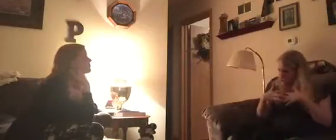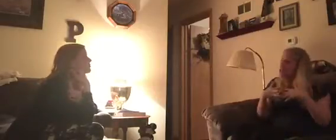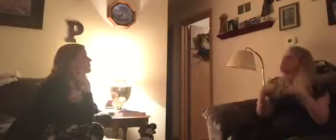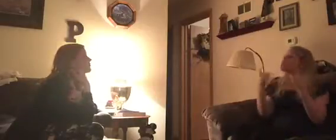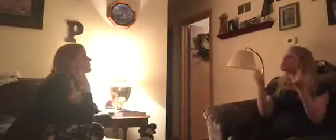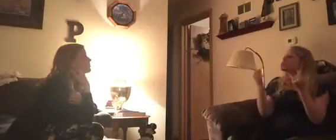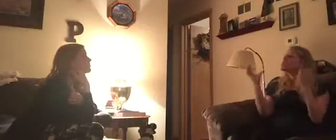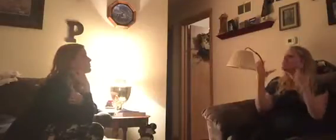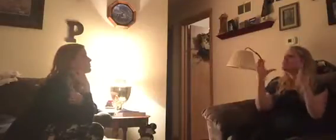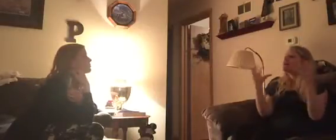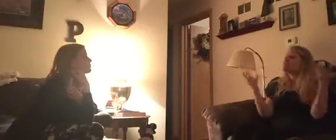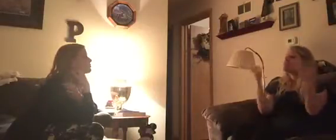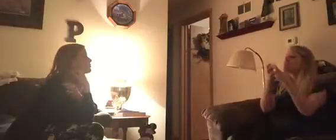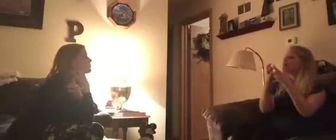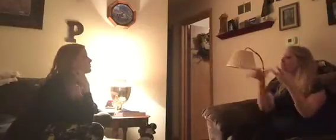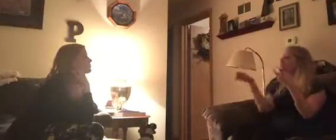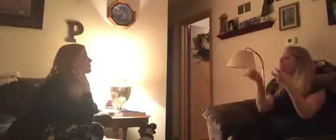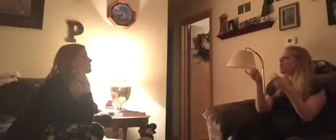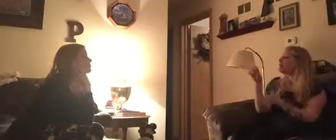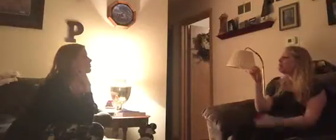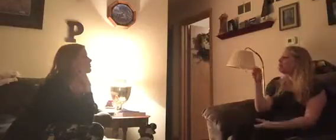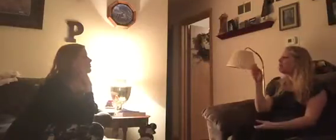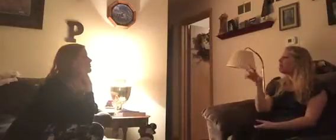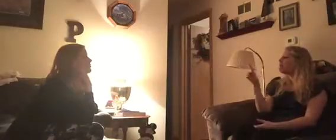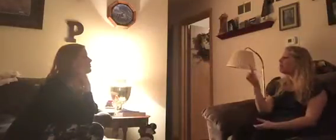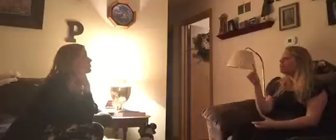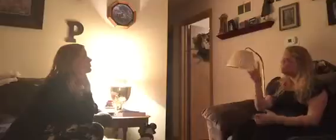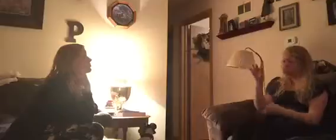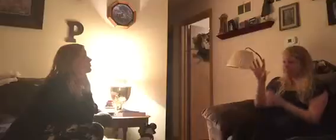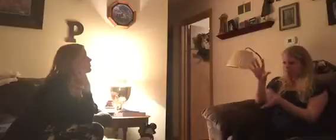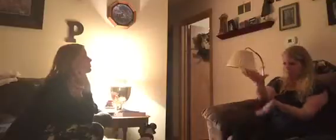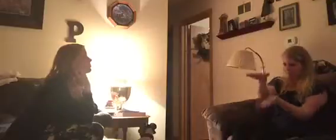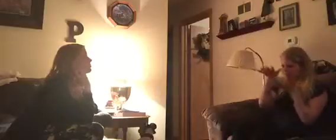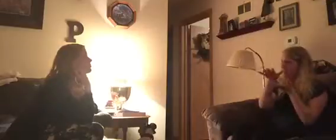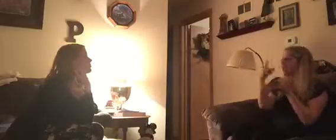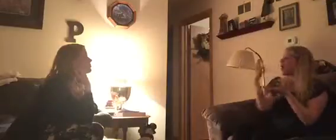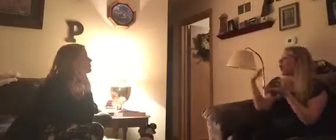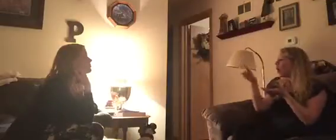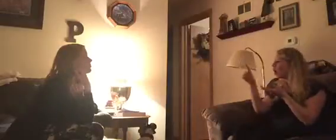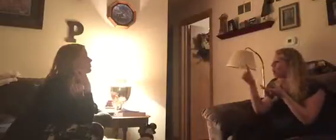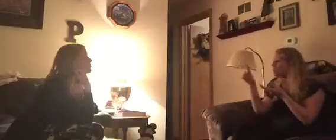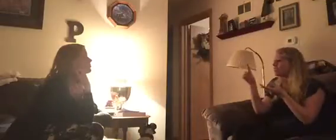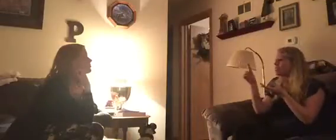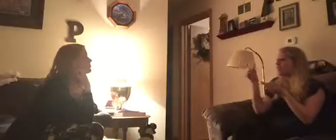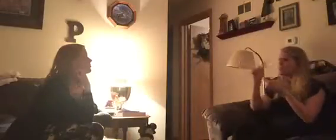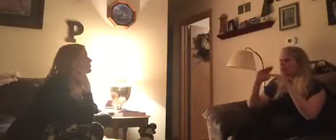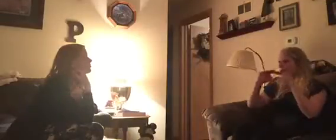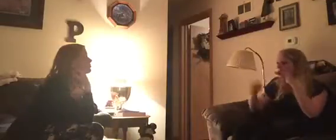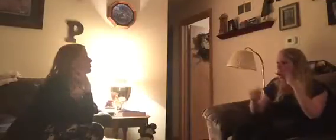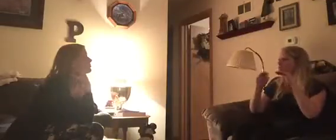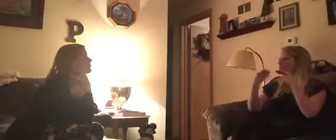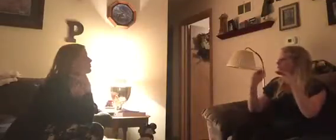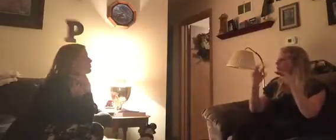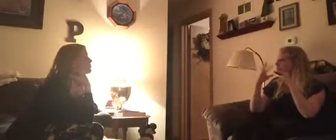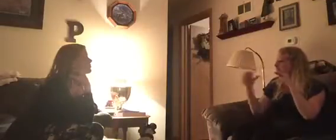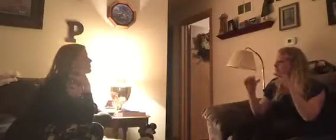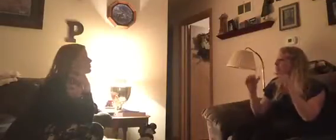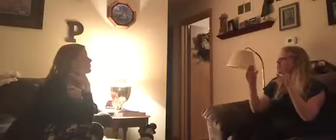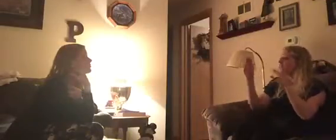and they, remove the hood or the trunk that's not damaged, and then you just paint it to